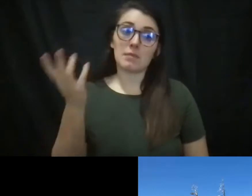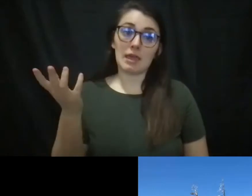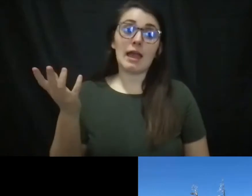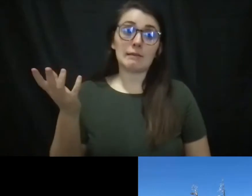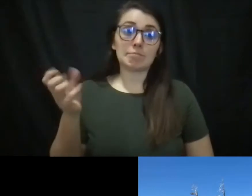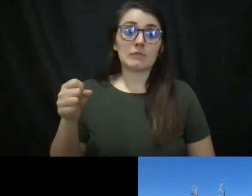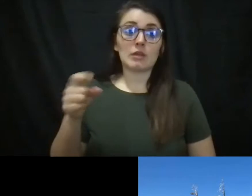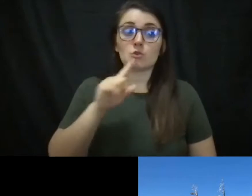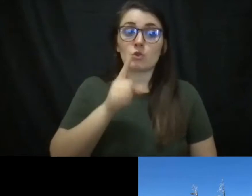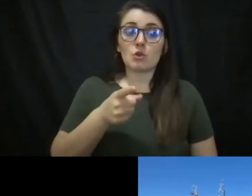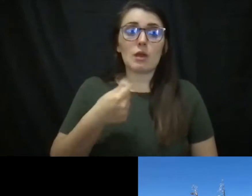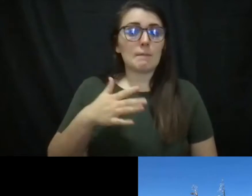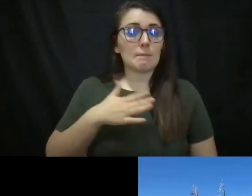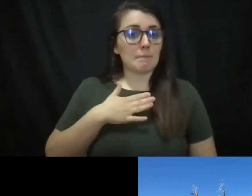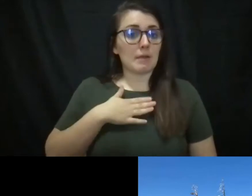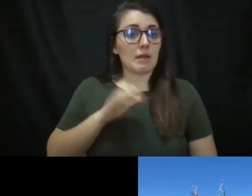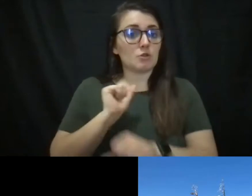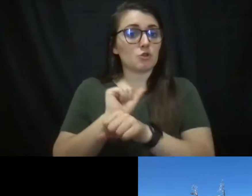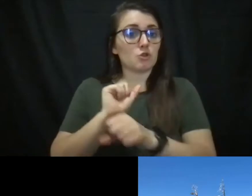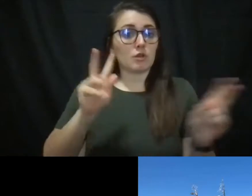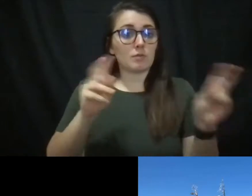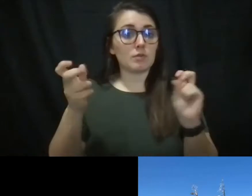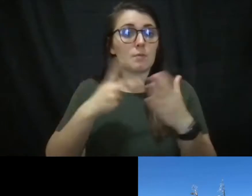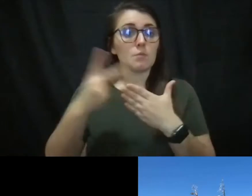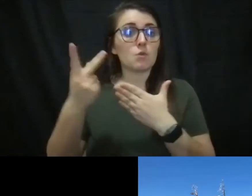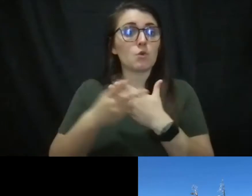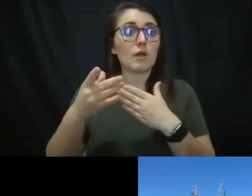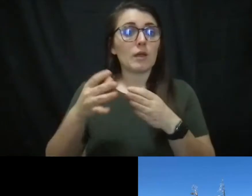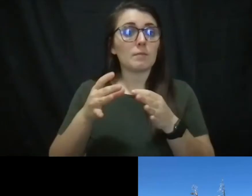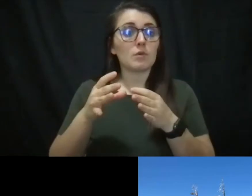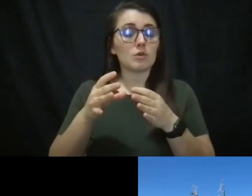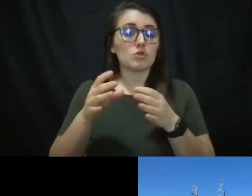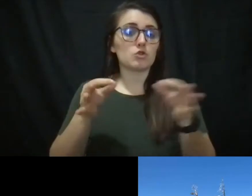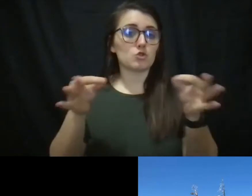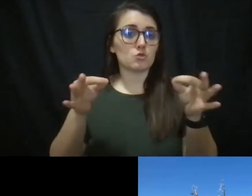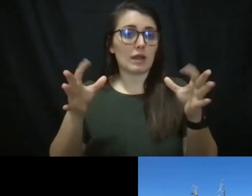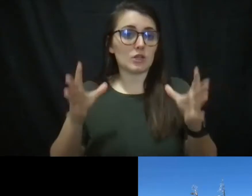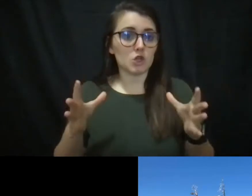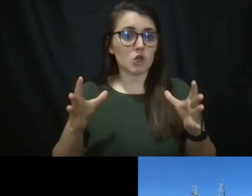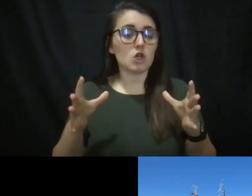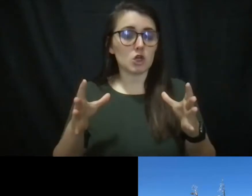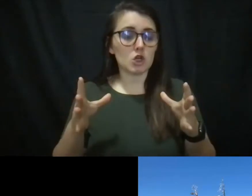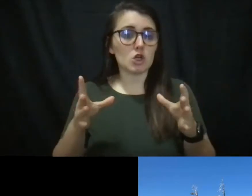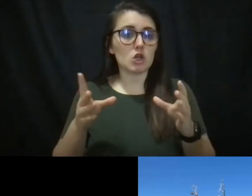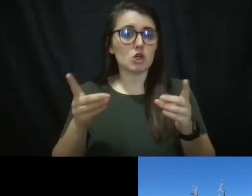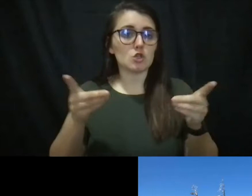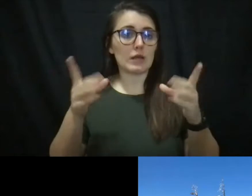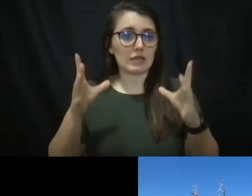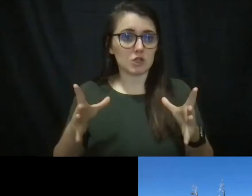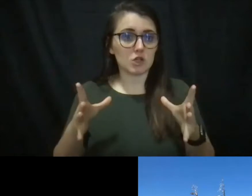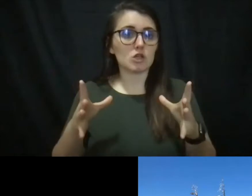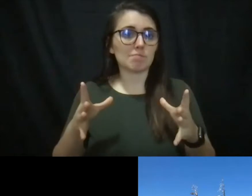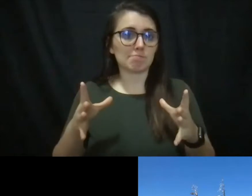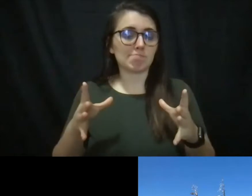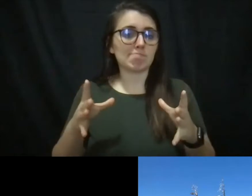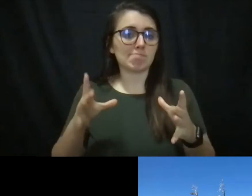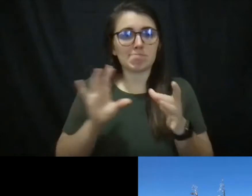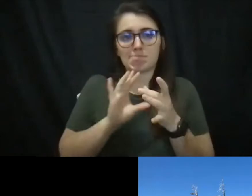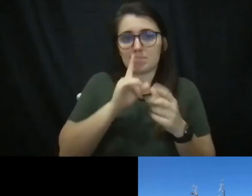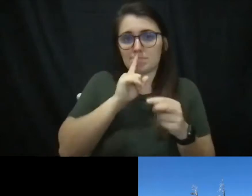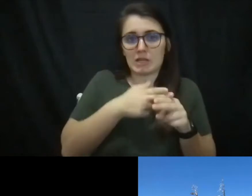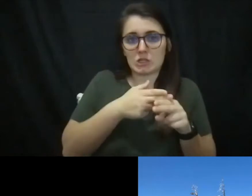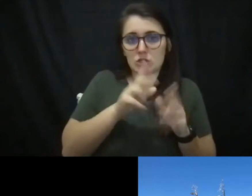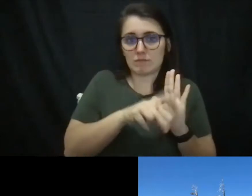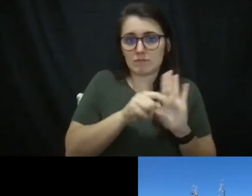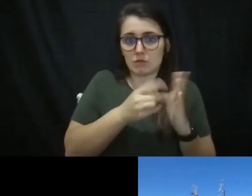So my job title is program director, which came across in the video. So I do a lot of different